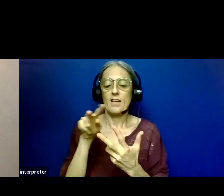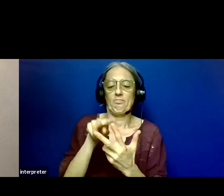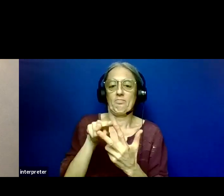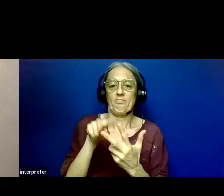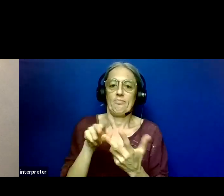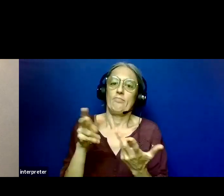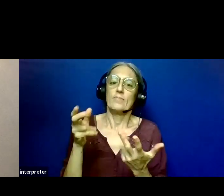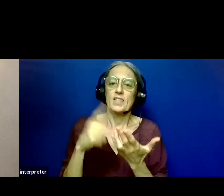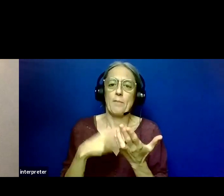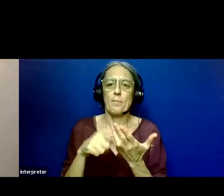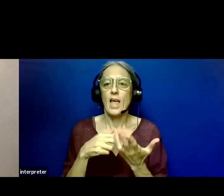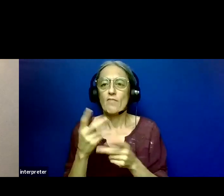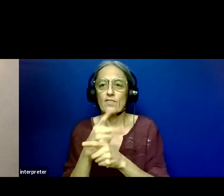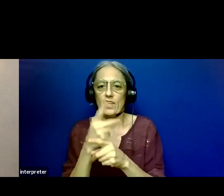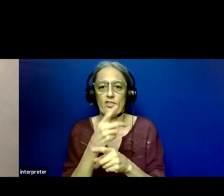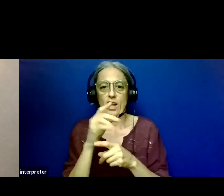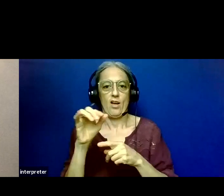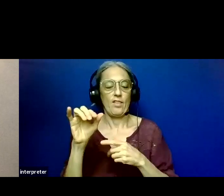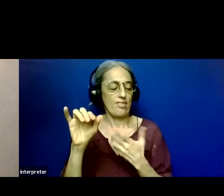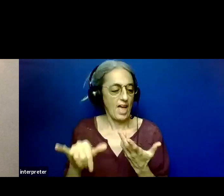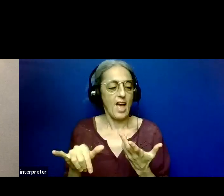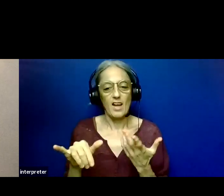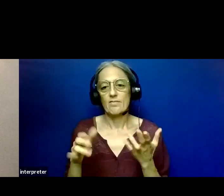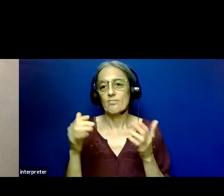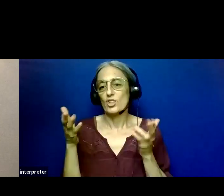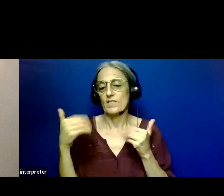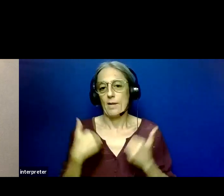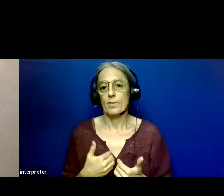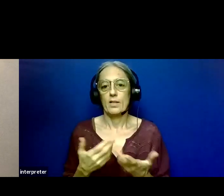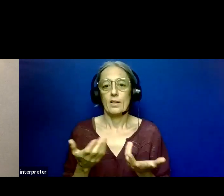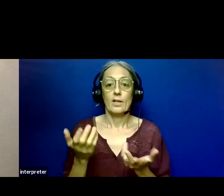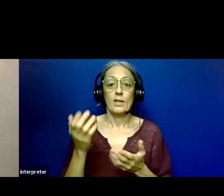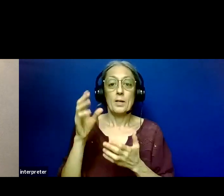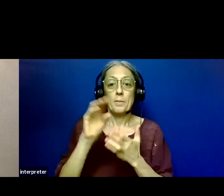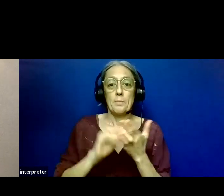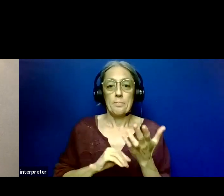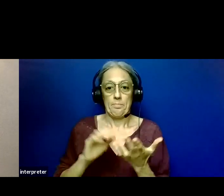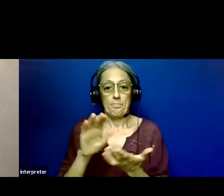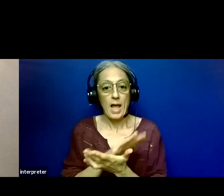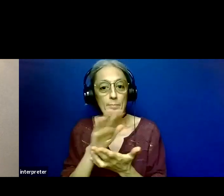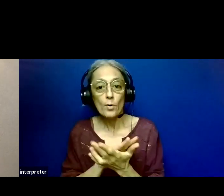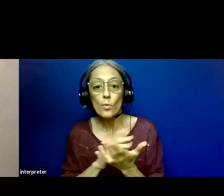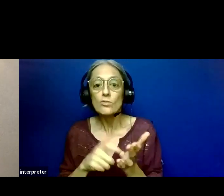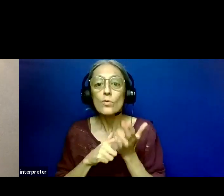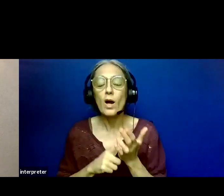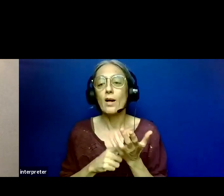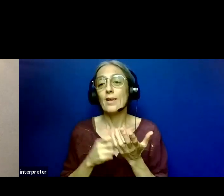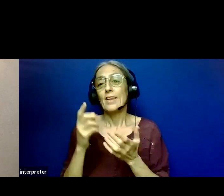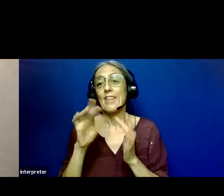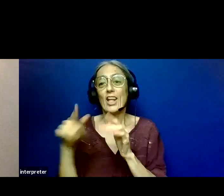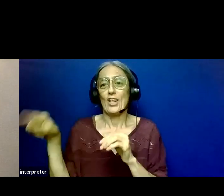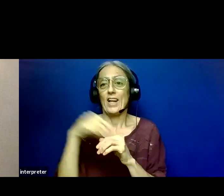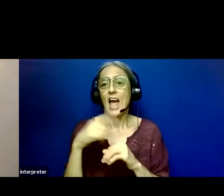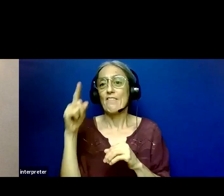scenarios. Because since no paperwork is required and false registries and paperwork is sold on the internet, and some people